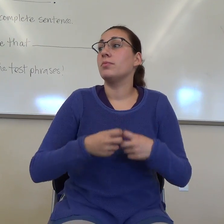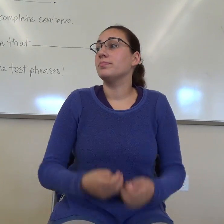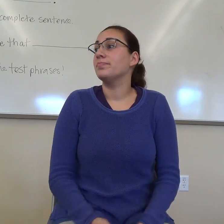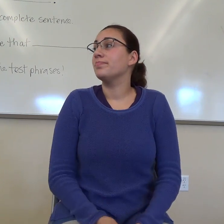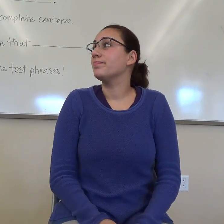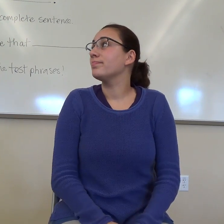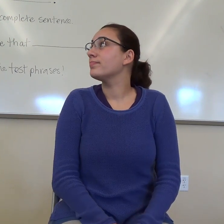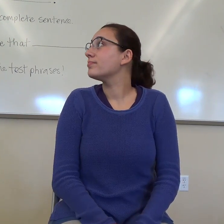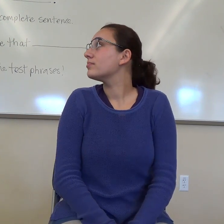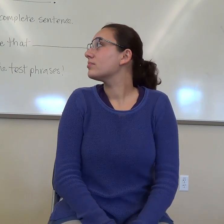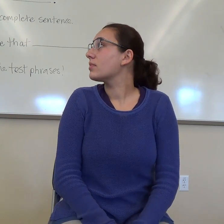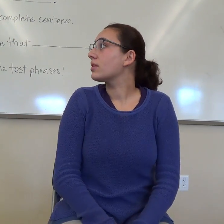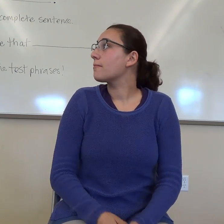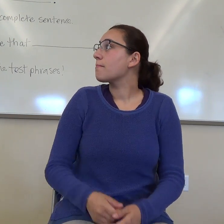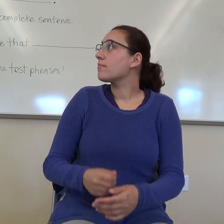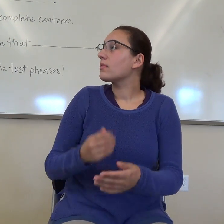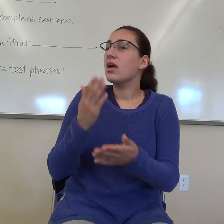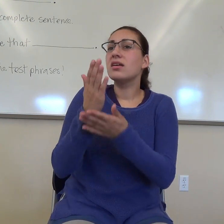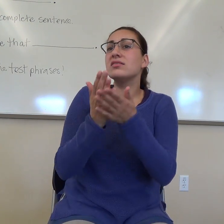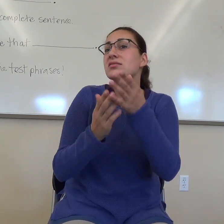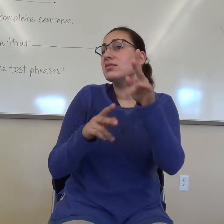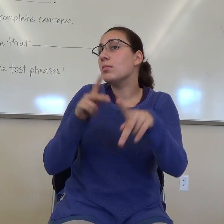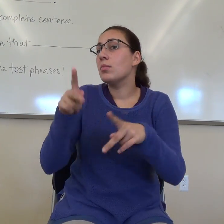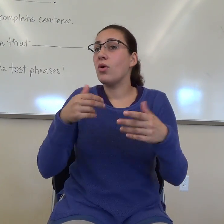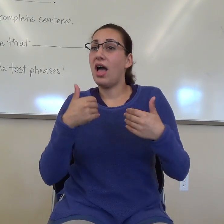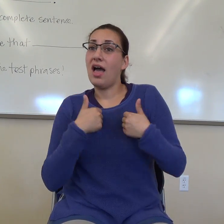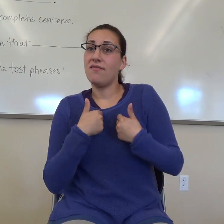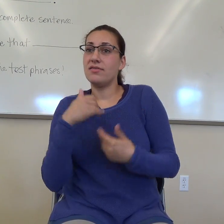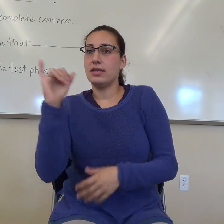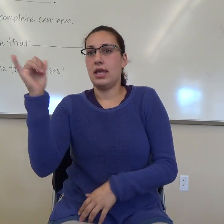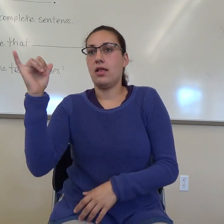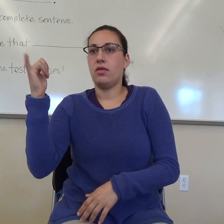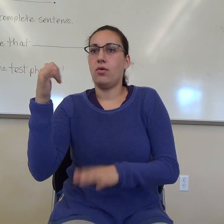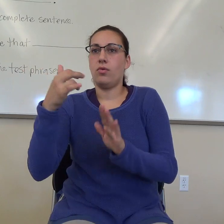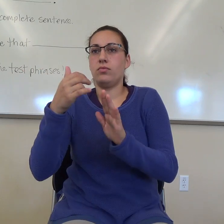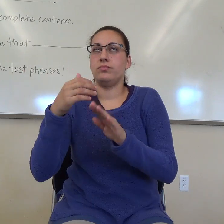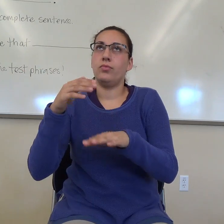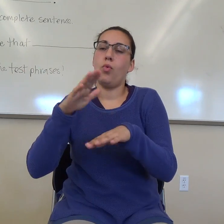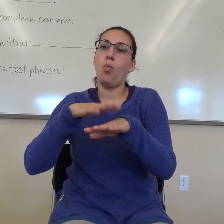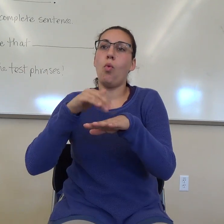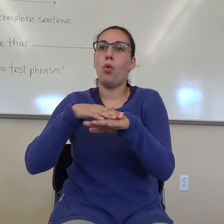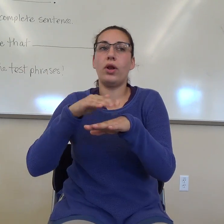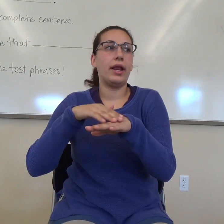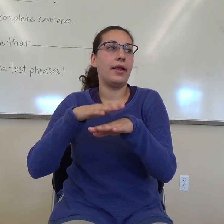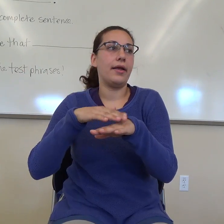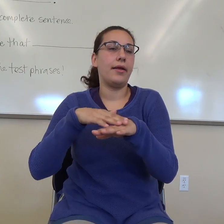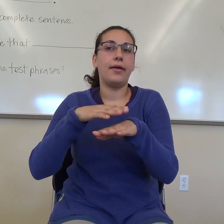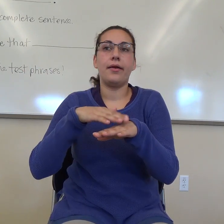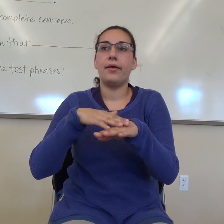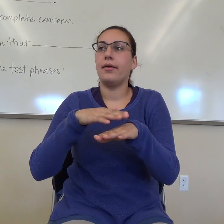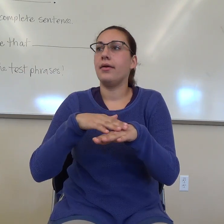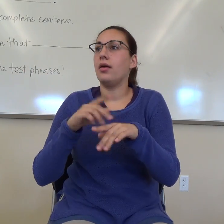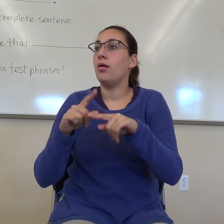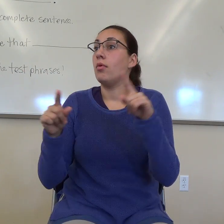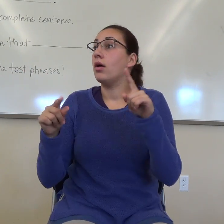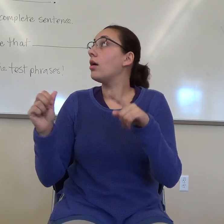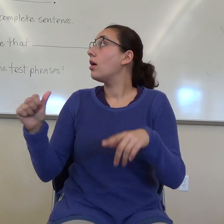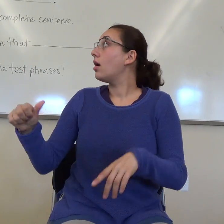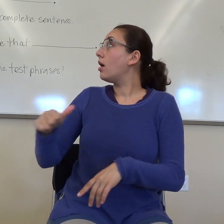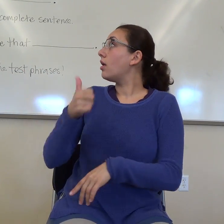who just have yellow flags. Other people have this note,